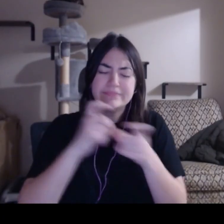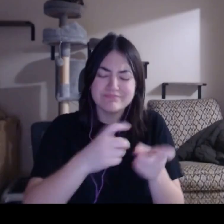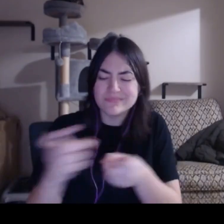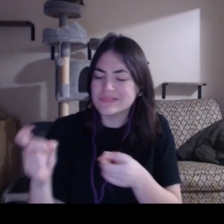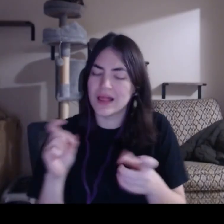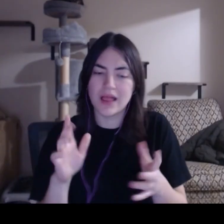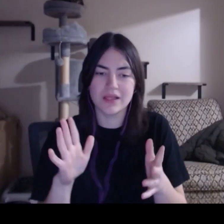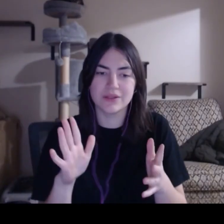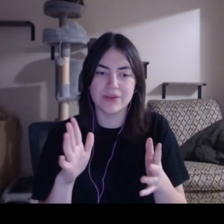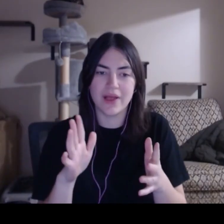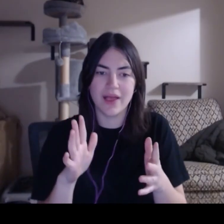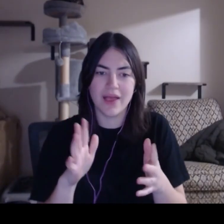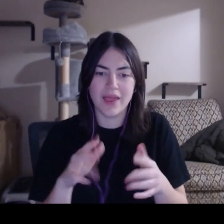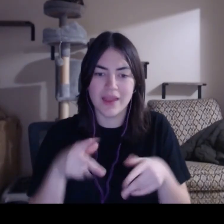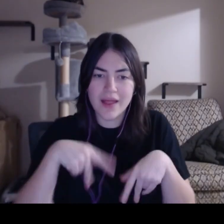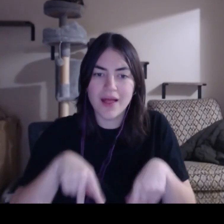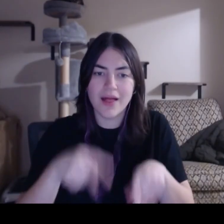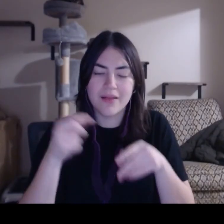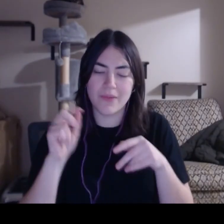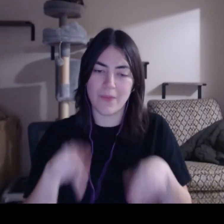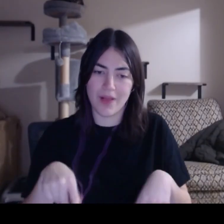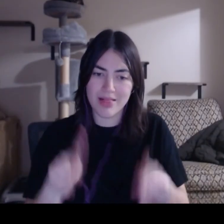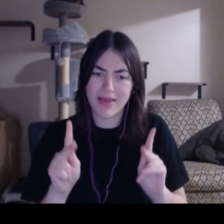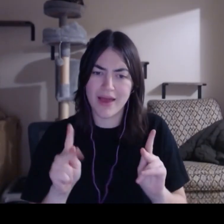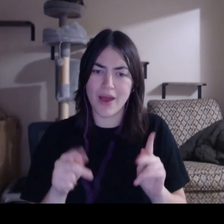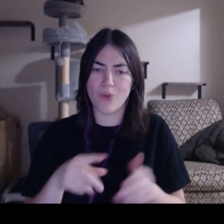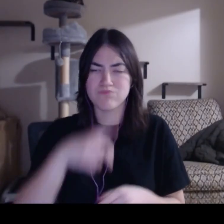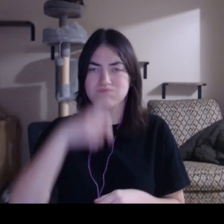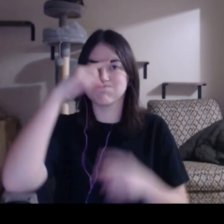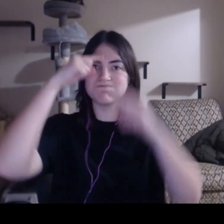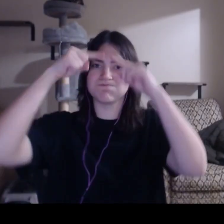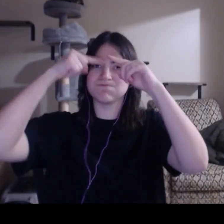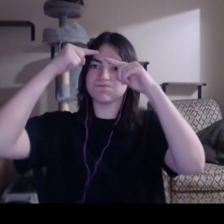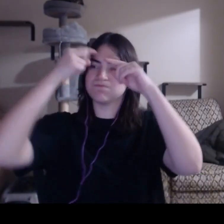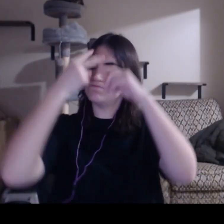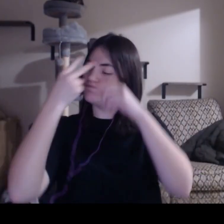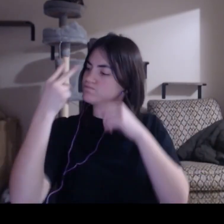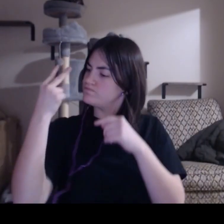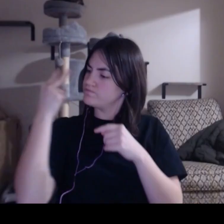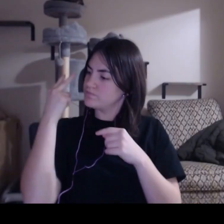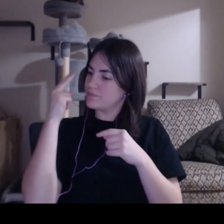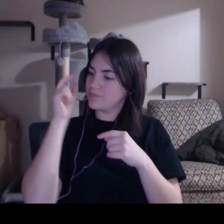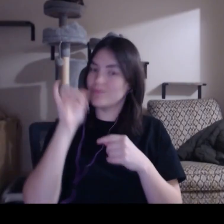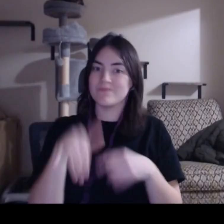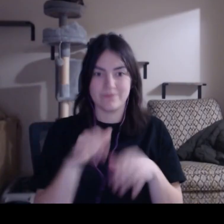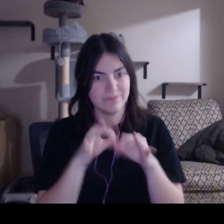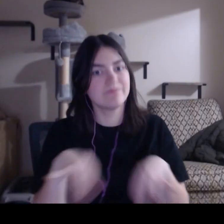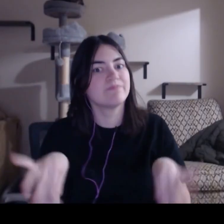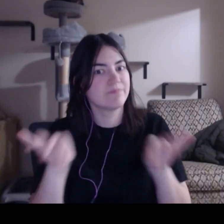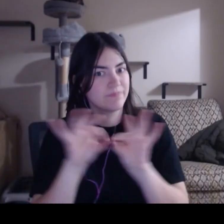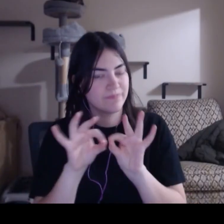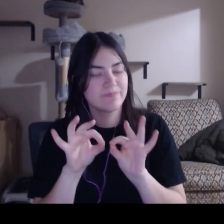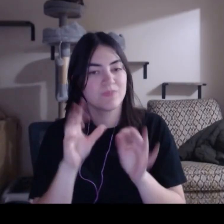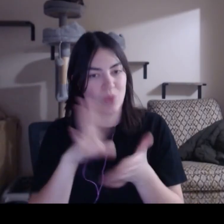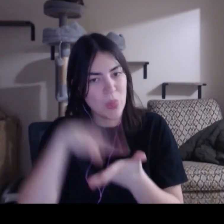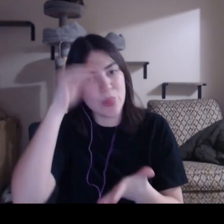like. That's where all the important work is going on. Lots of different ways you can use this. Speech bubble out of